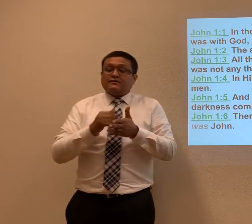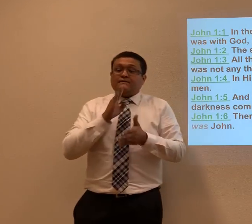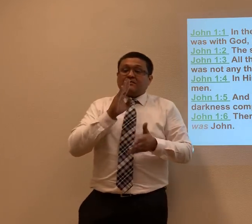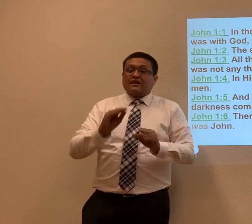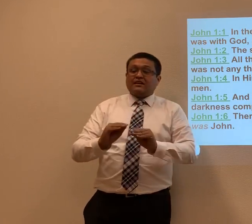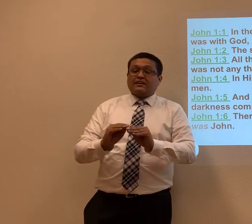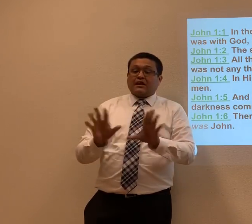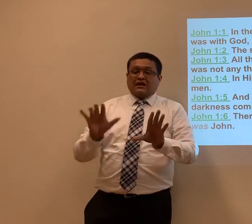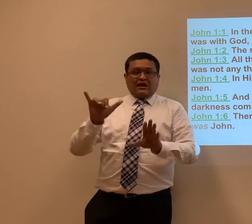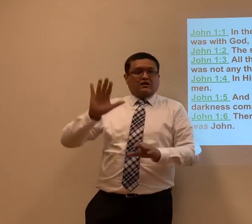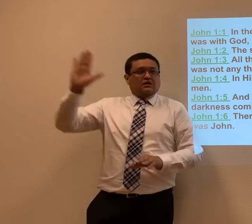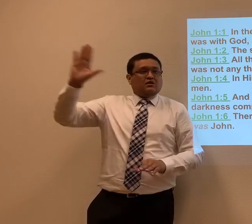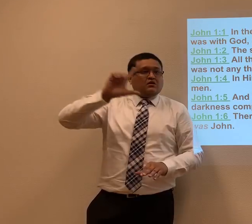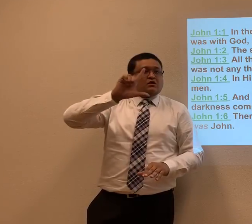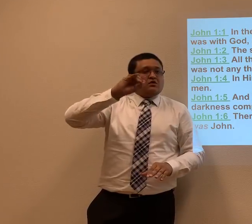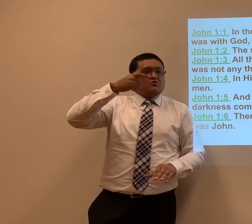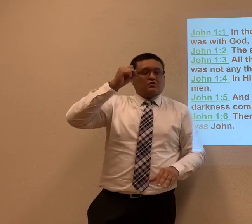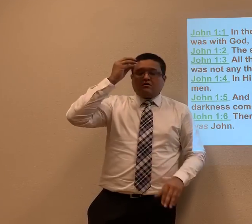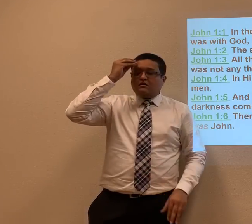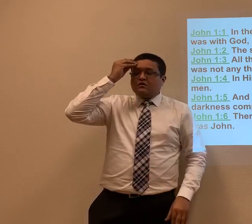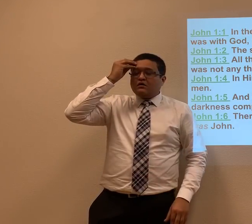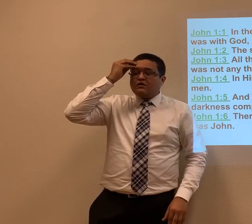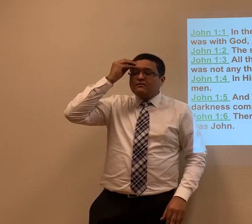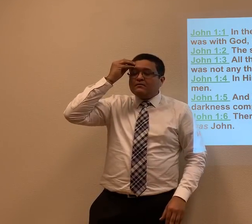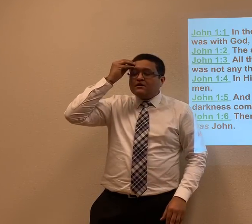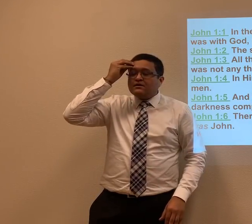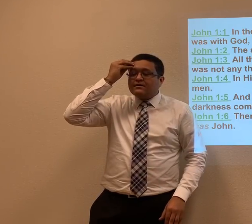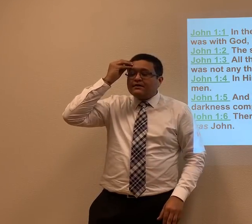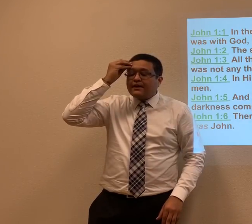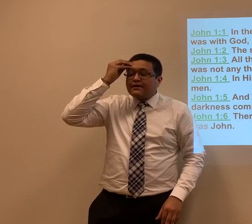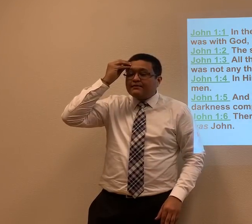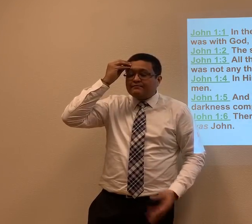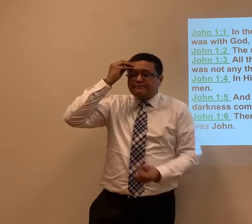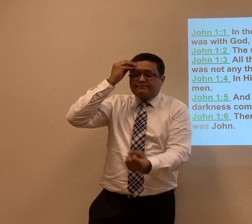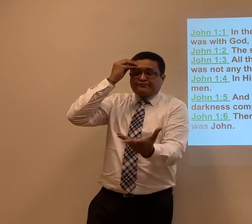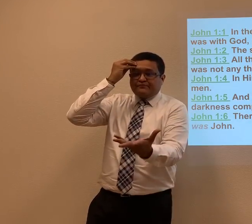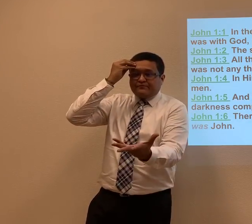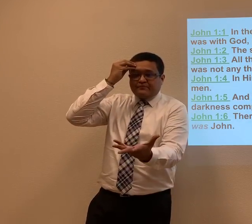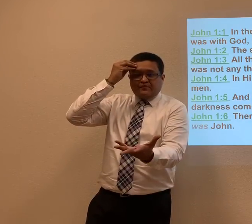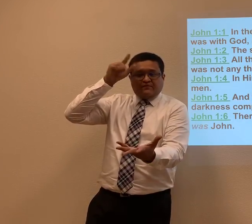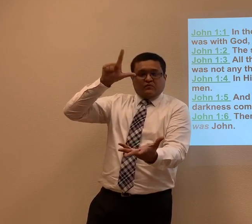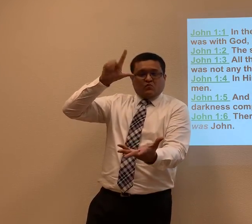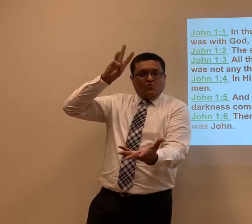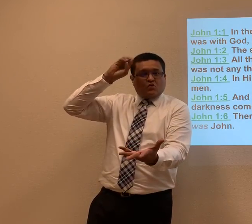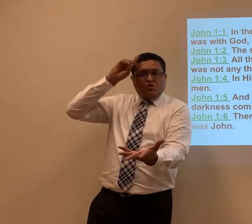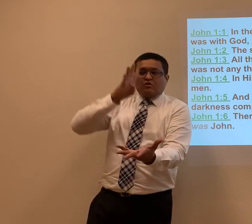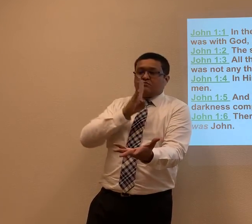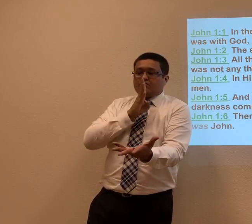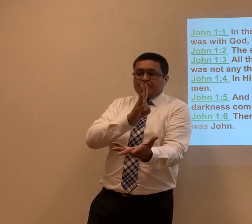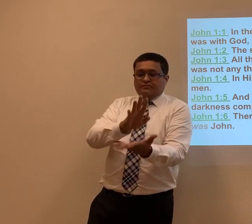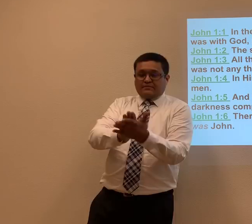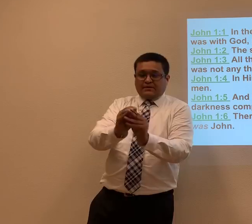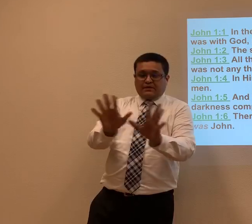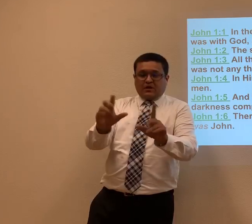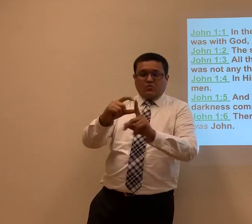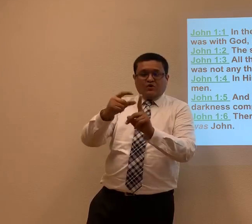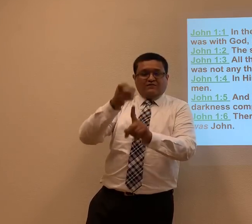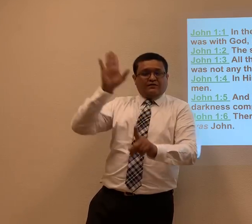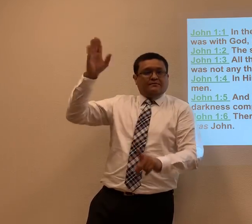everything. God said, Let there be light. And it was his logos. It was his thought. And there it appeared. As God